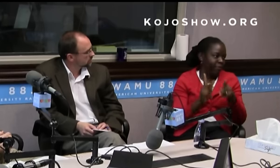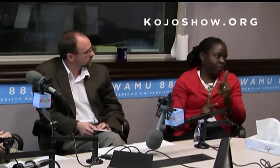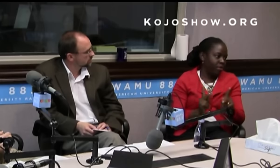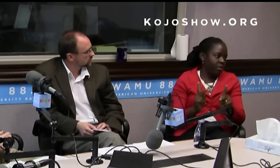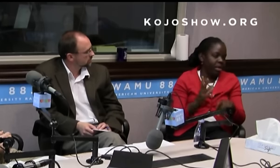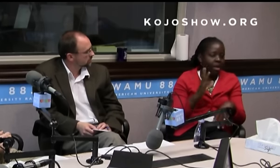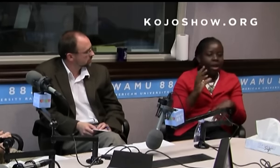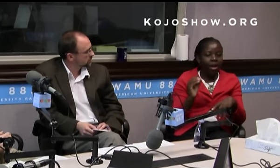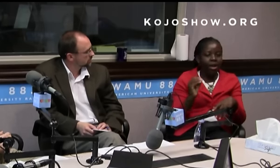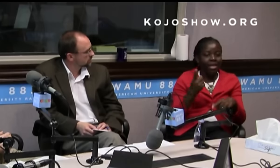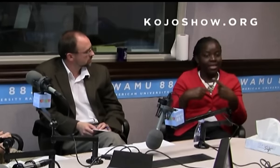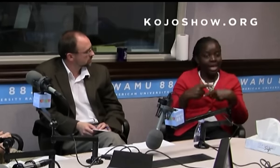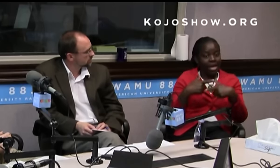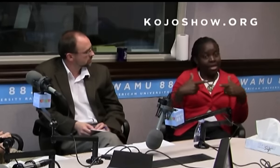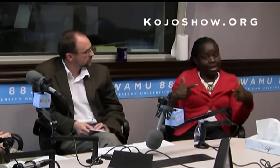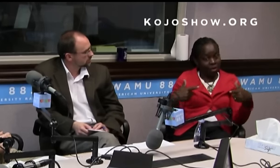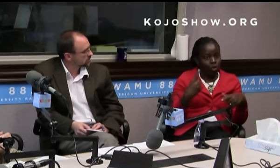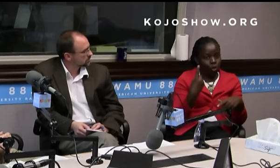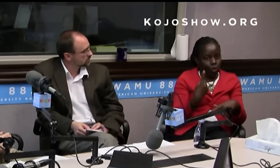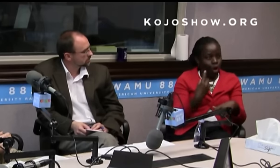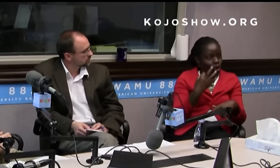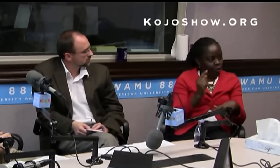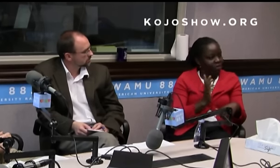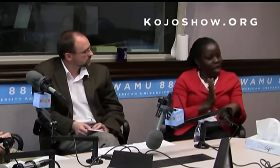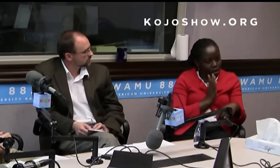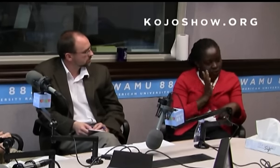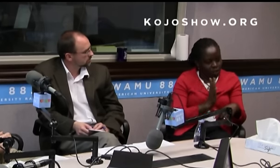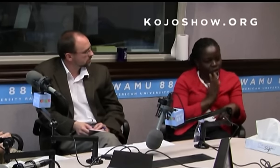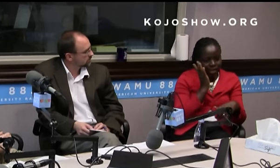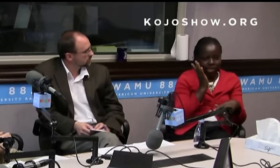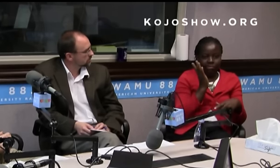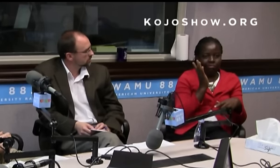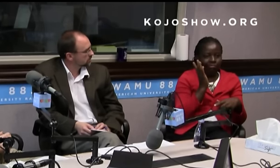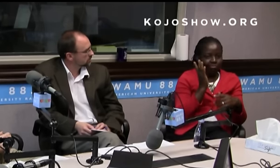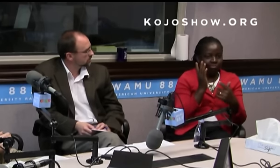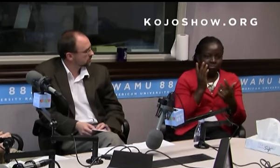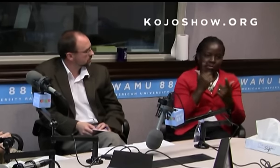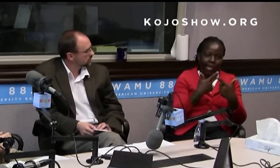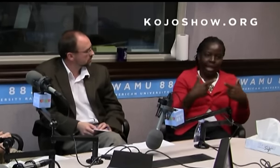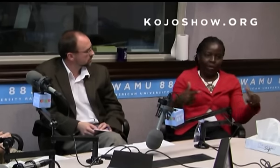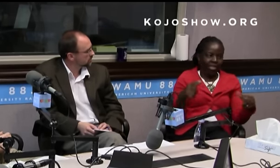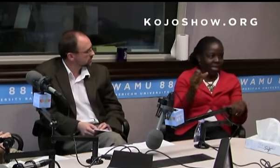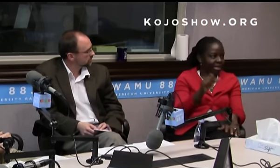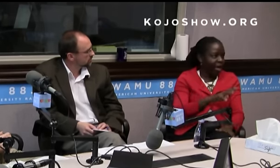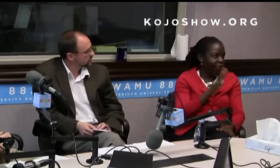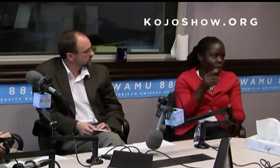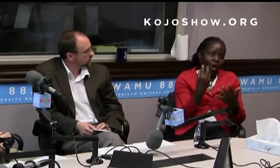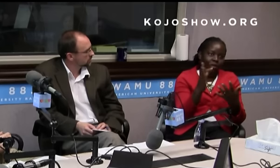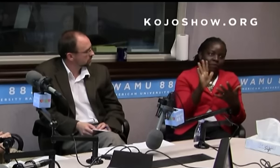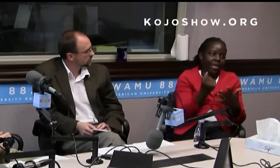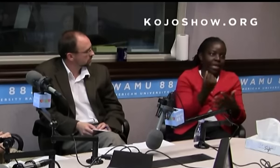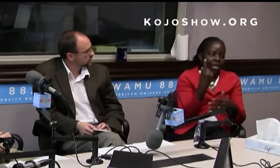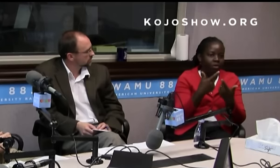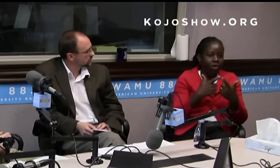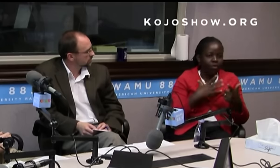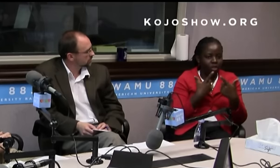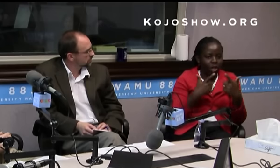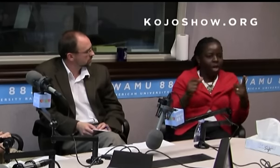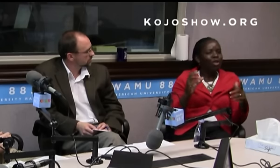has a member of parliament who represents deaf people as well. So you think about the sophistication that's